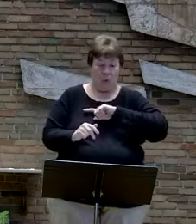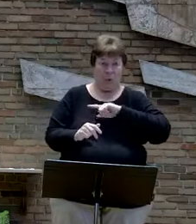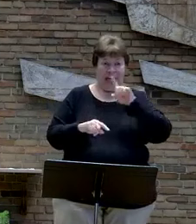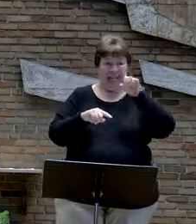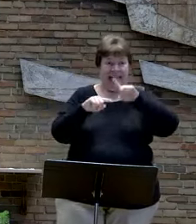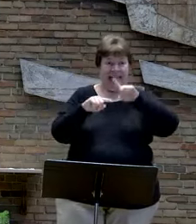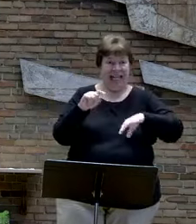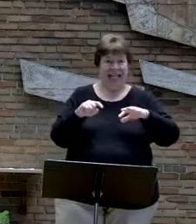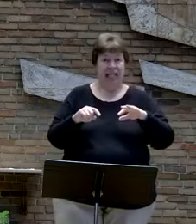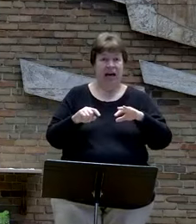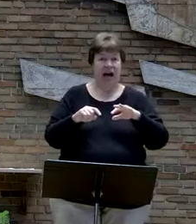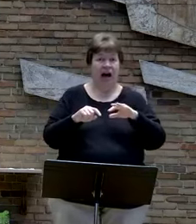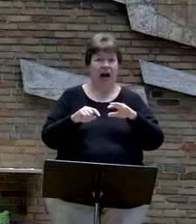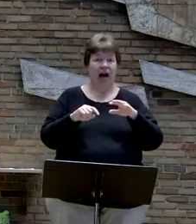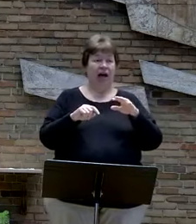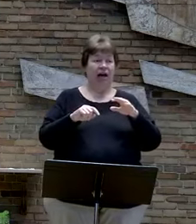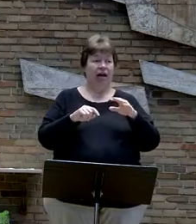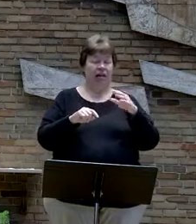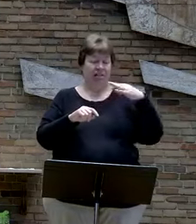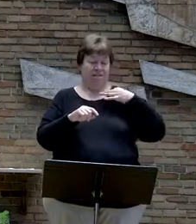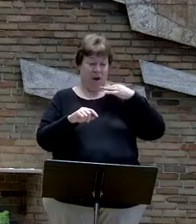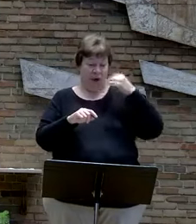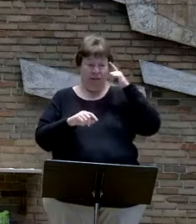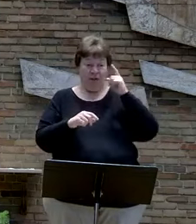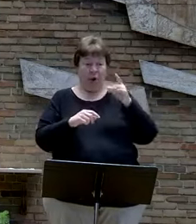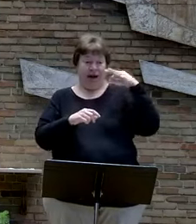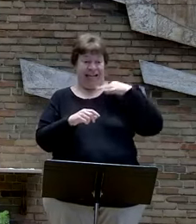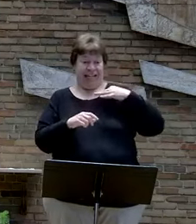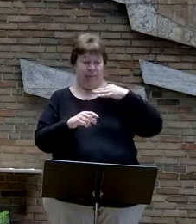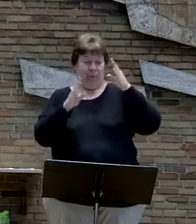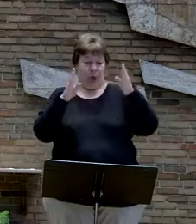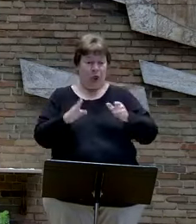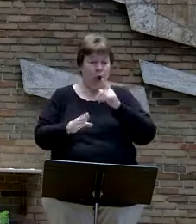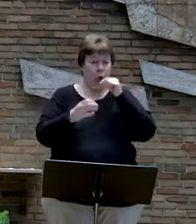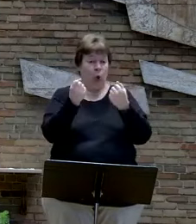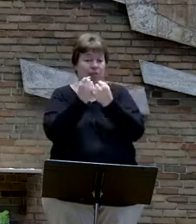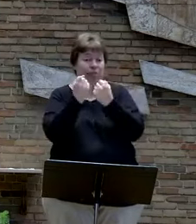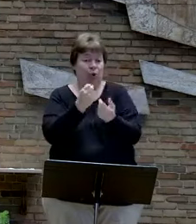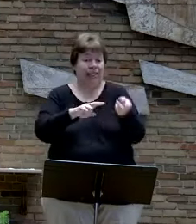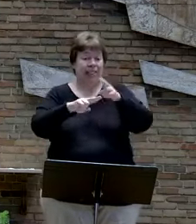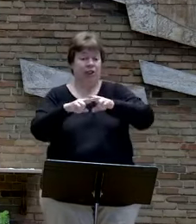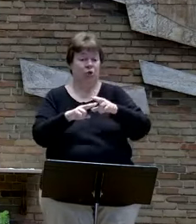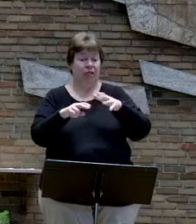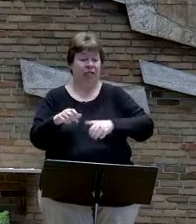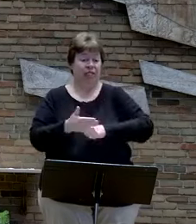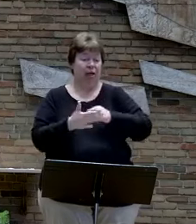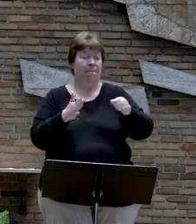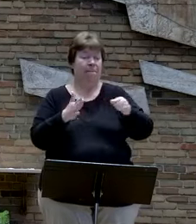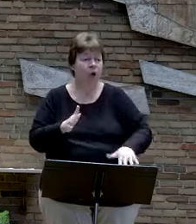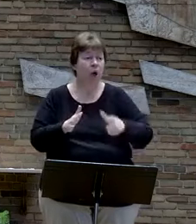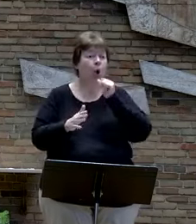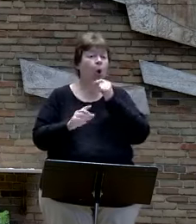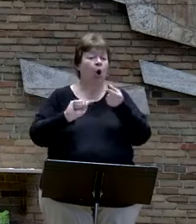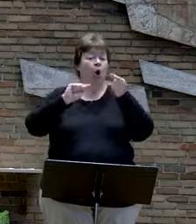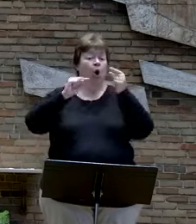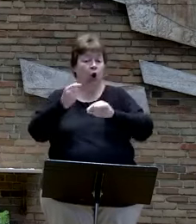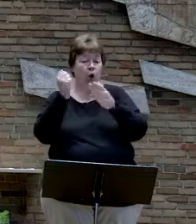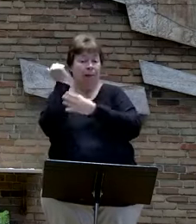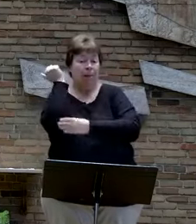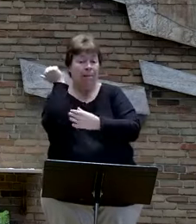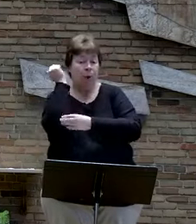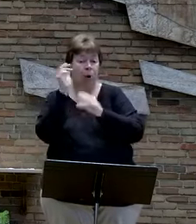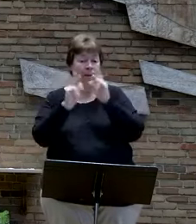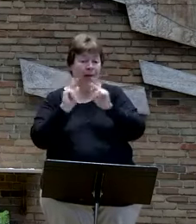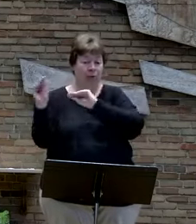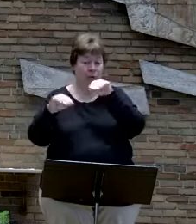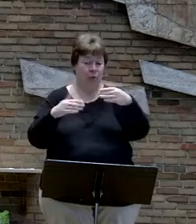their stance to increase abortions. We cannot vote for a candidate because they are going to hurt immigrants or the poor. We cannot